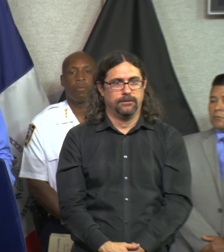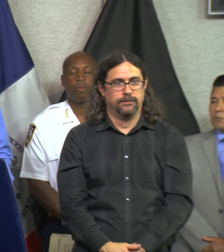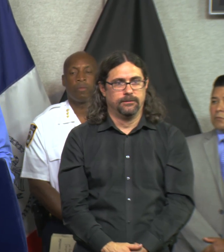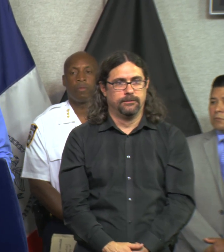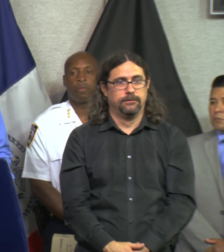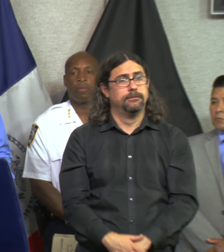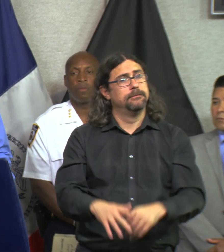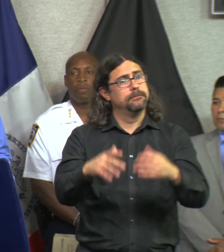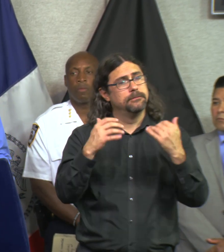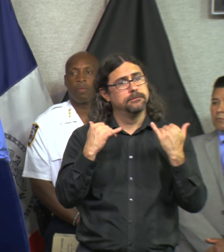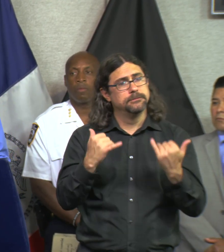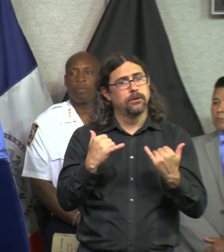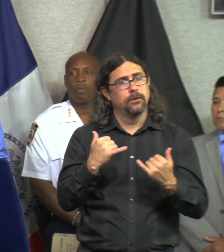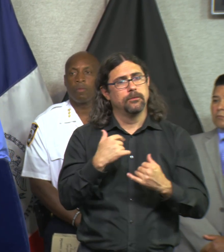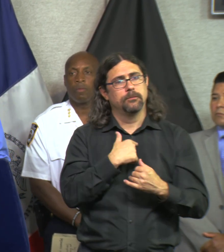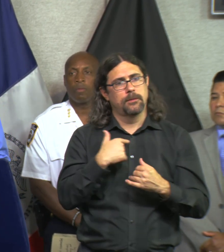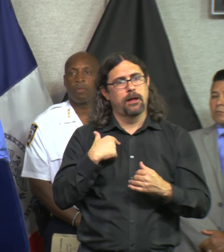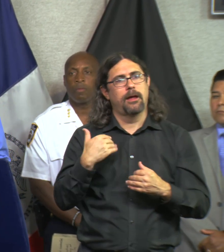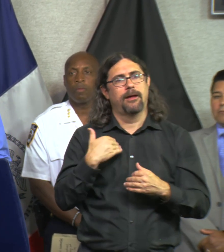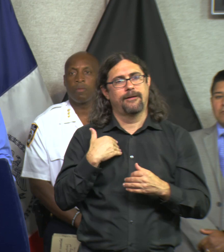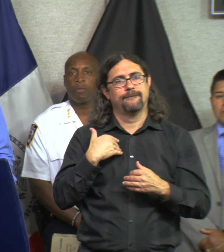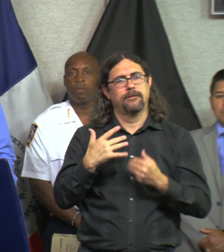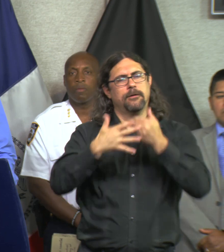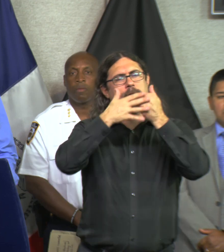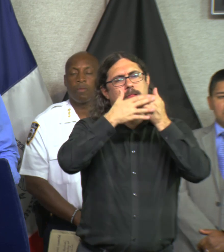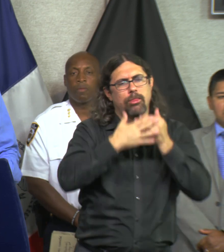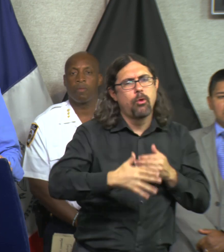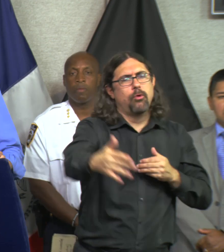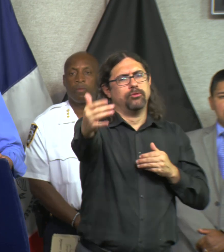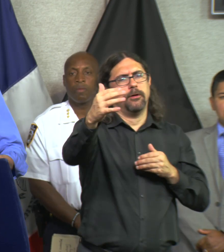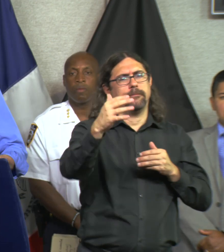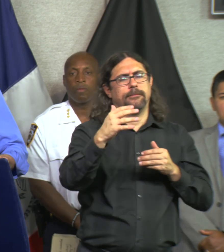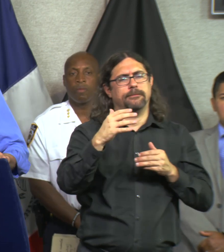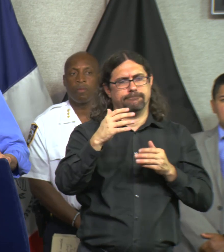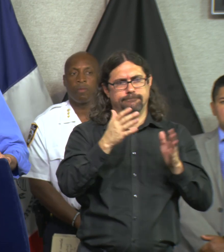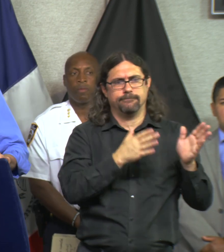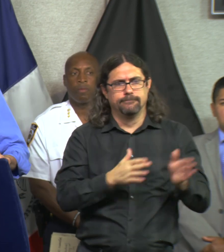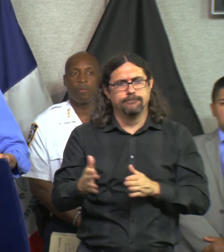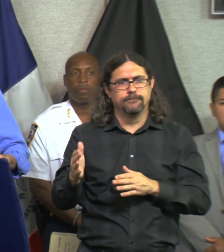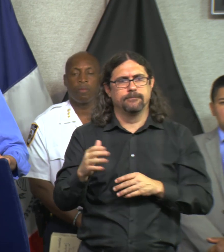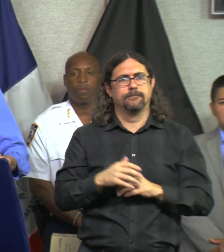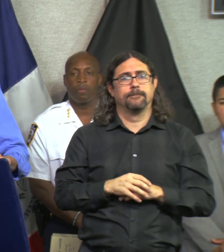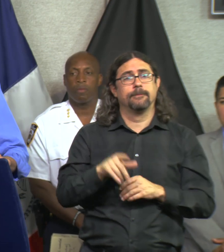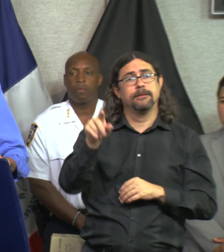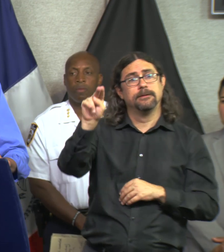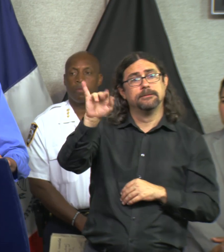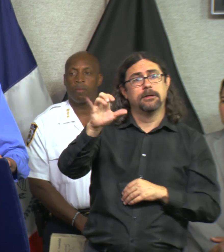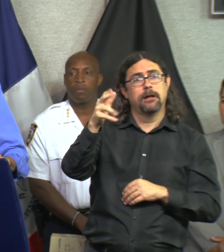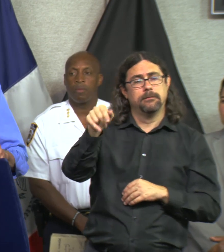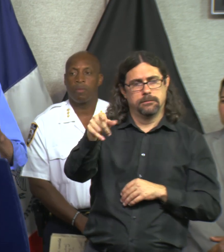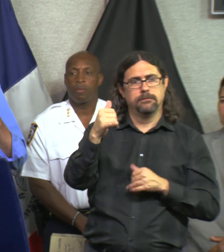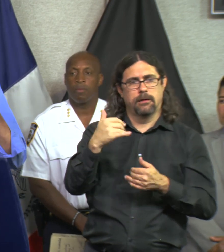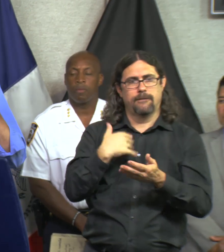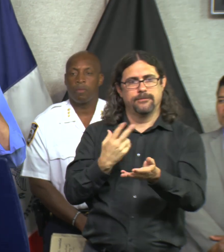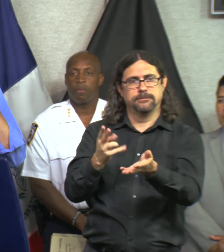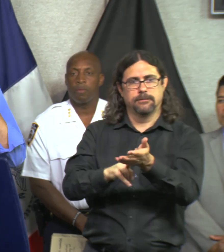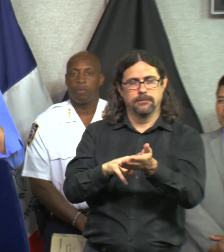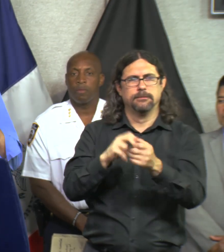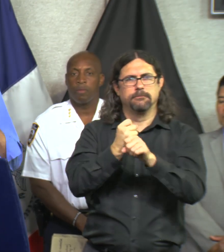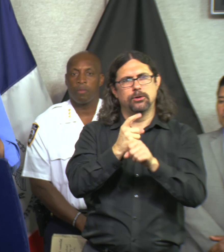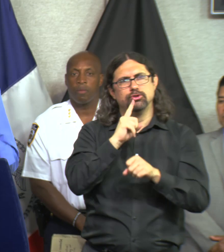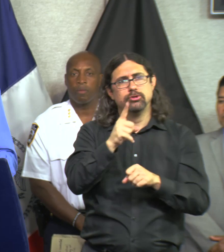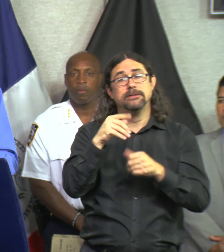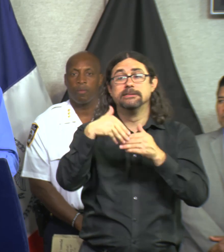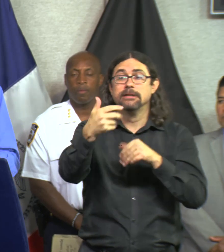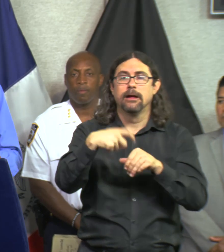starting next month, and a series of reforms and changes are happening, and this is one of the things we're going to make sure it doesn't happen again. But most importantly, for